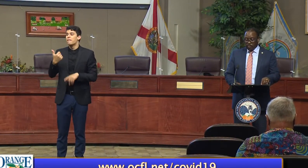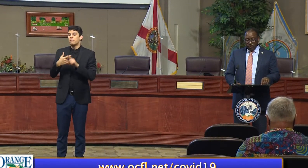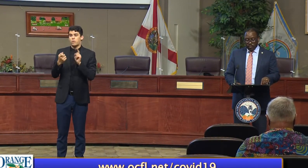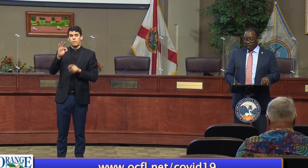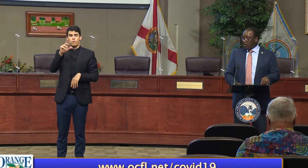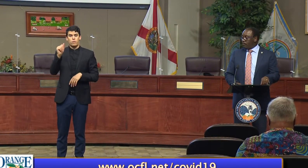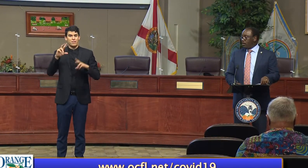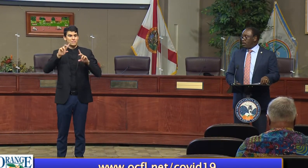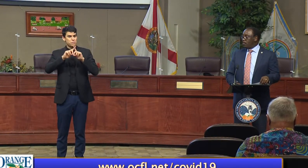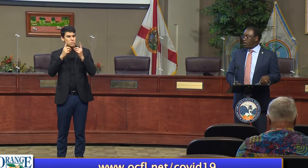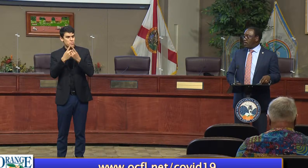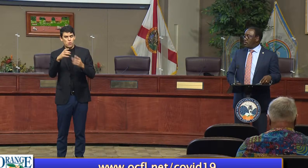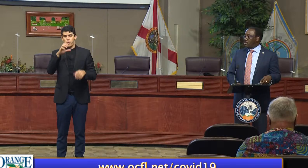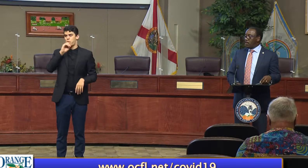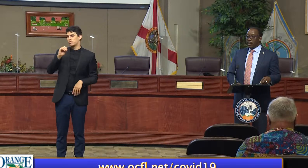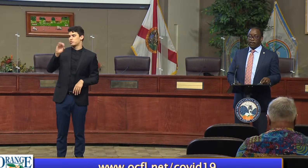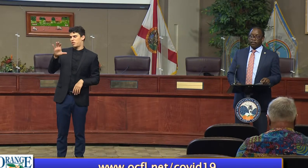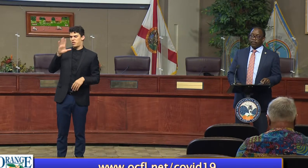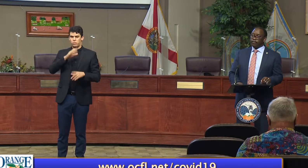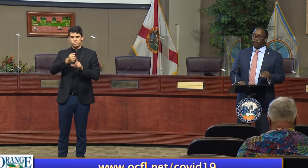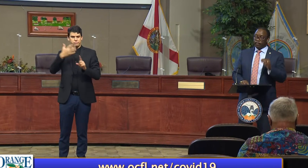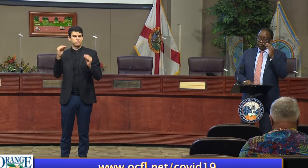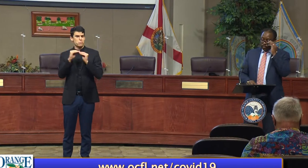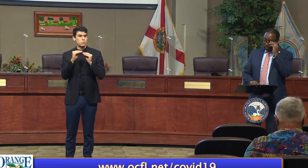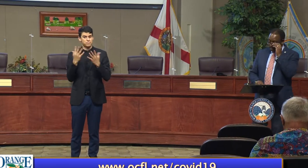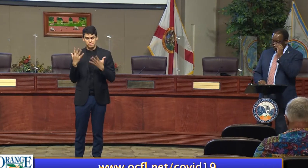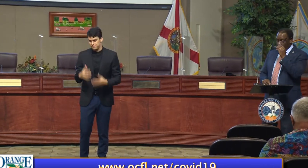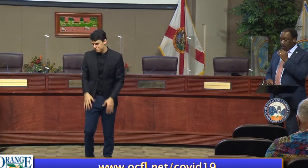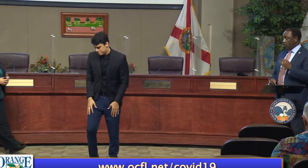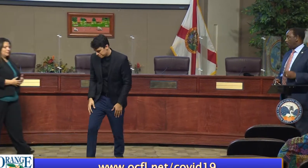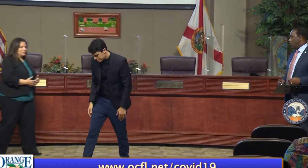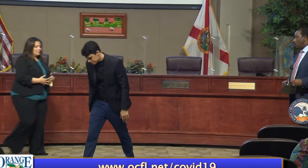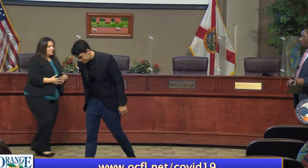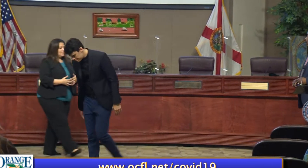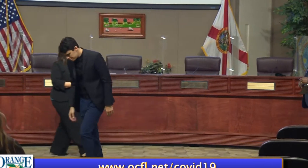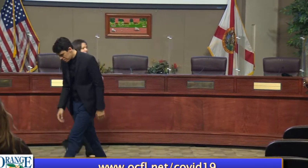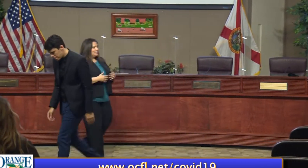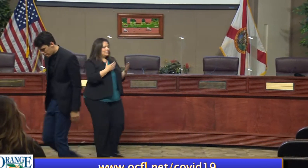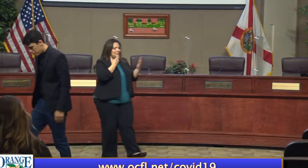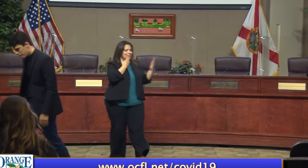County, who will help fill in the blanks with the data. Thank you, Mary Demings.